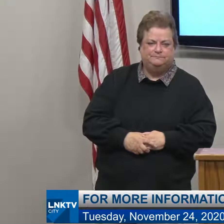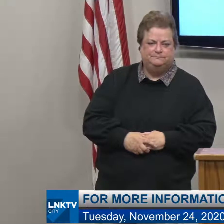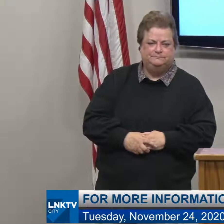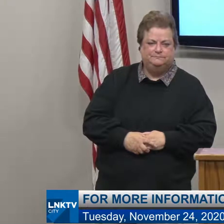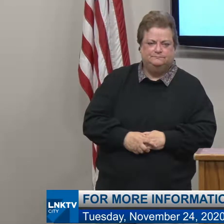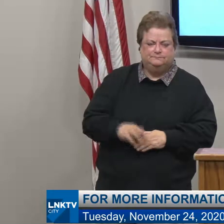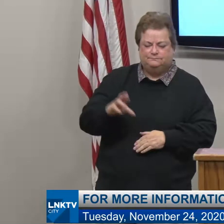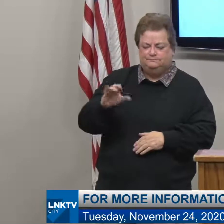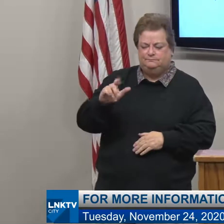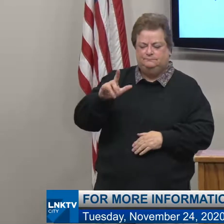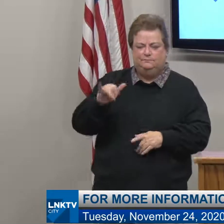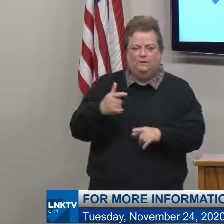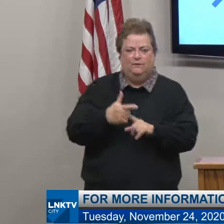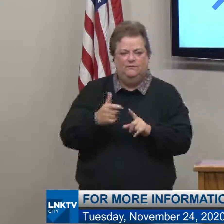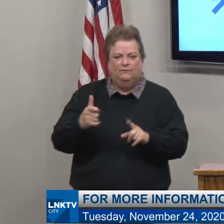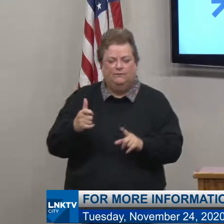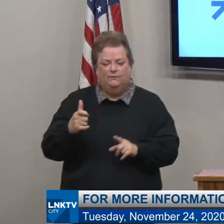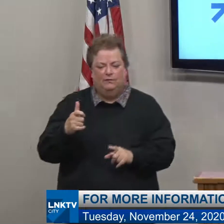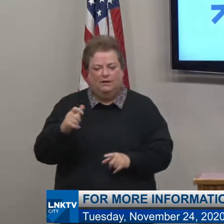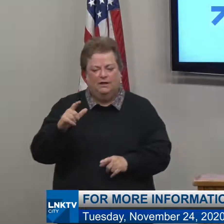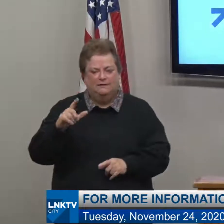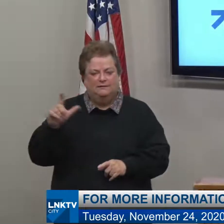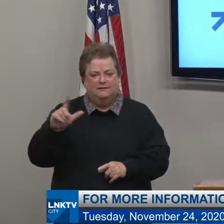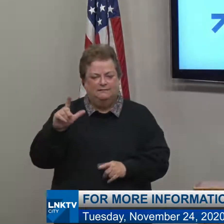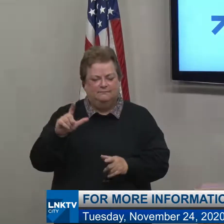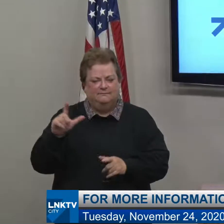This is Riley from the Journal-Star with a question for the mayor.